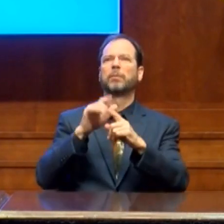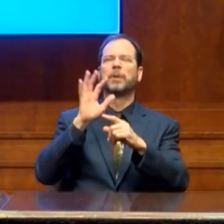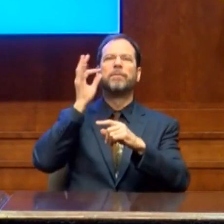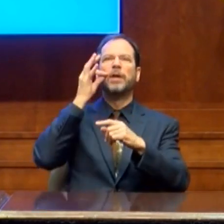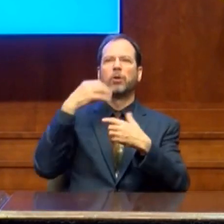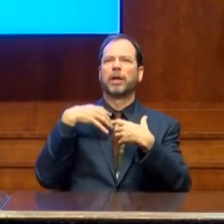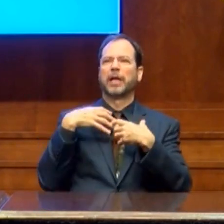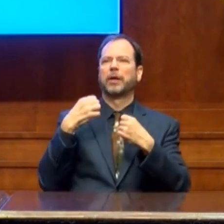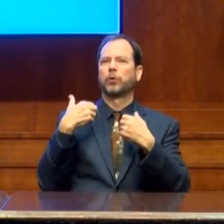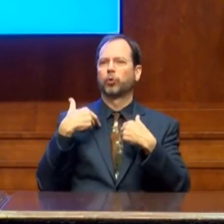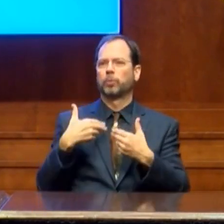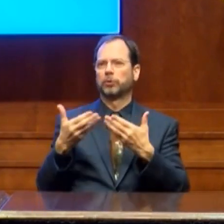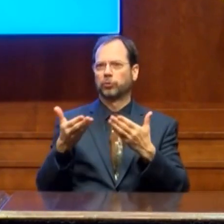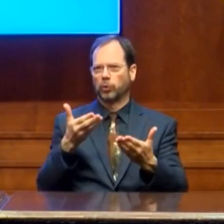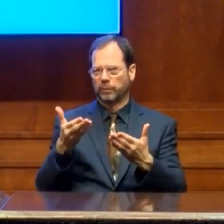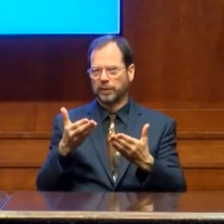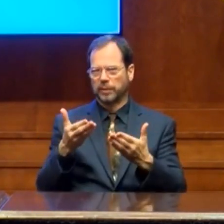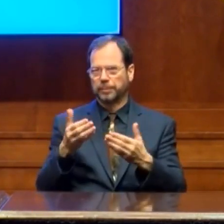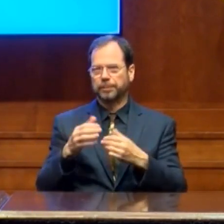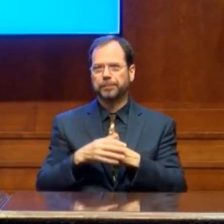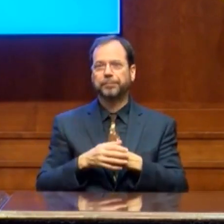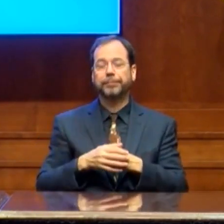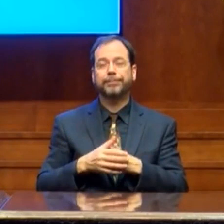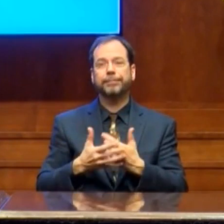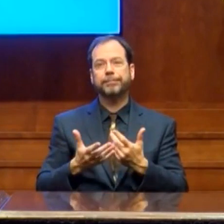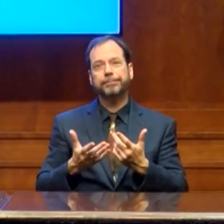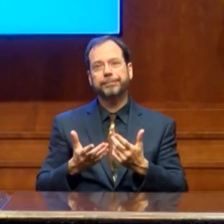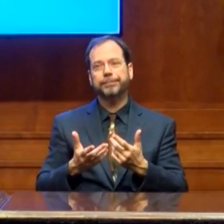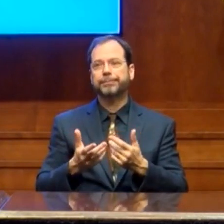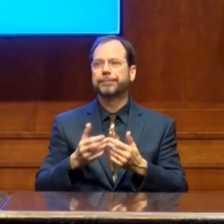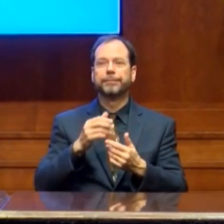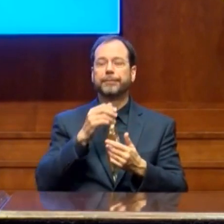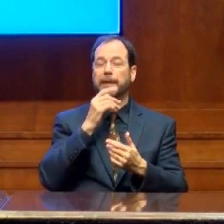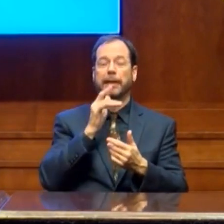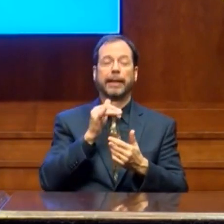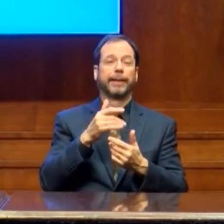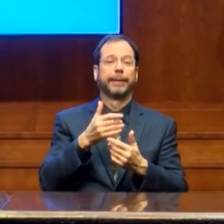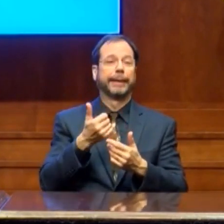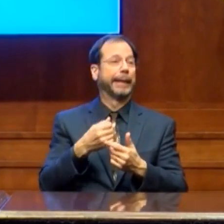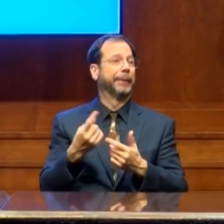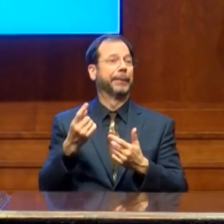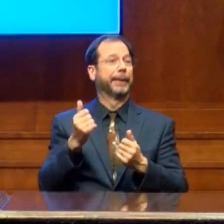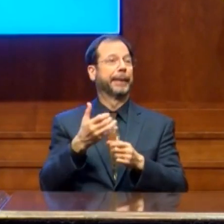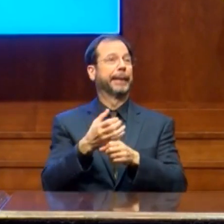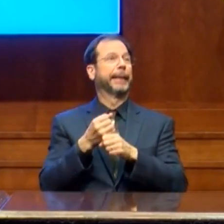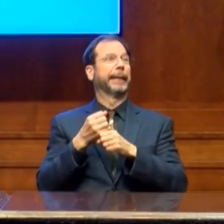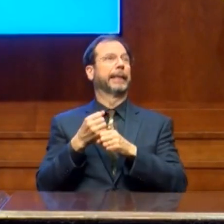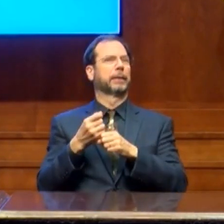Federal Health and Human Services. And so it's not as if anybody and